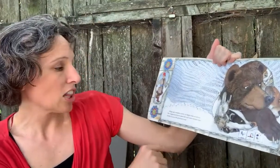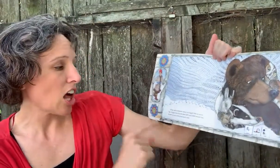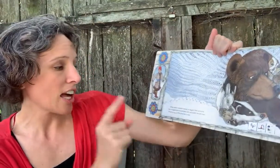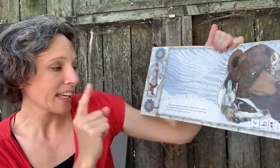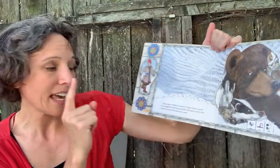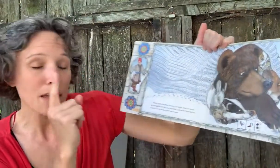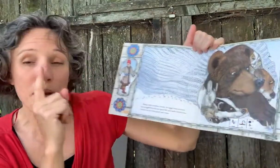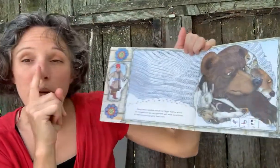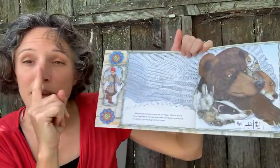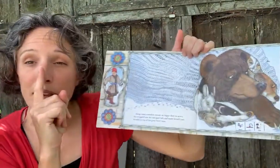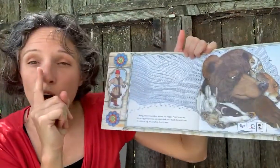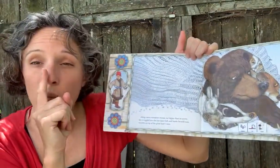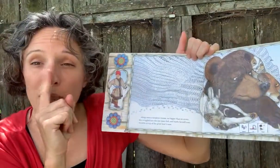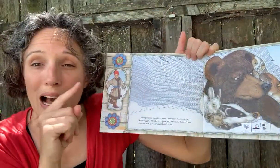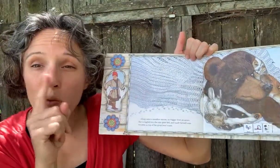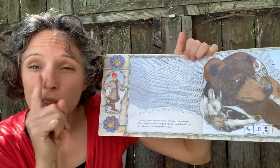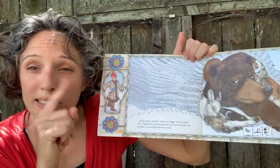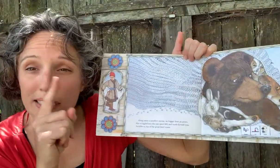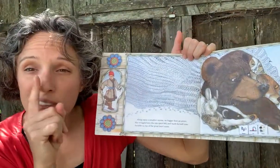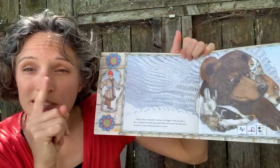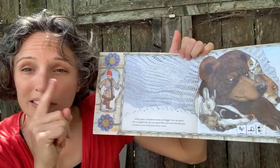Along came a meadow mouse.